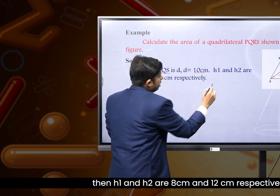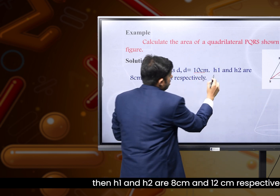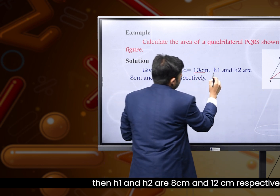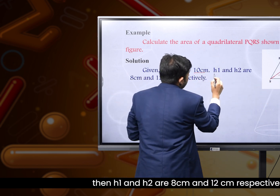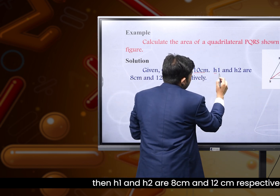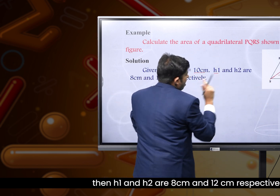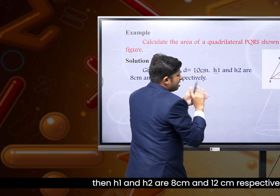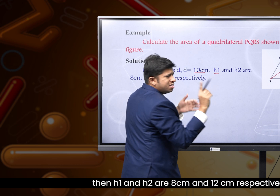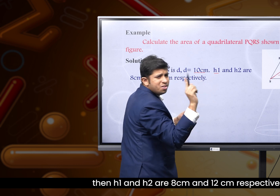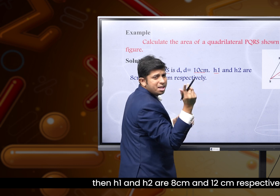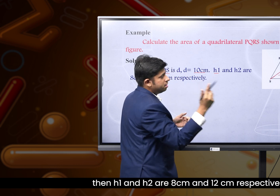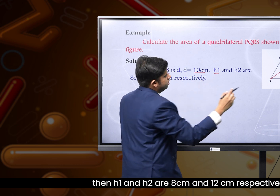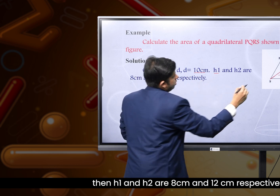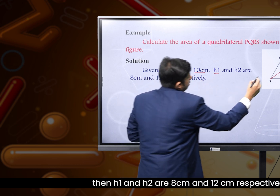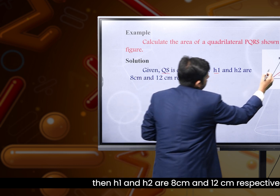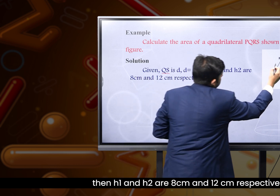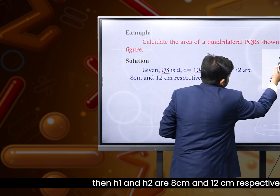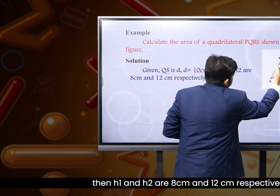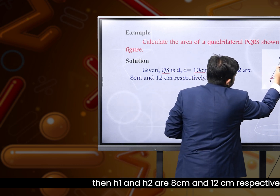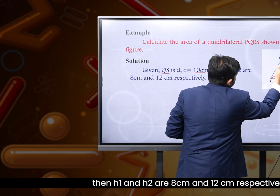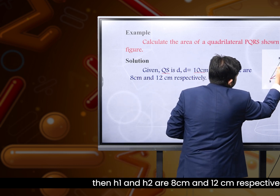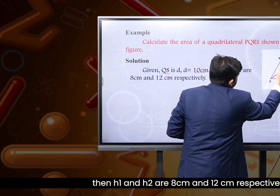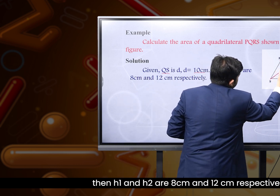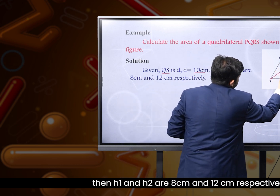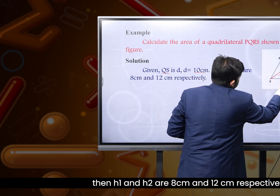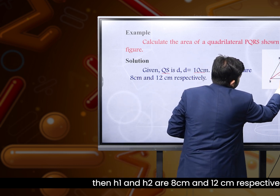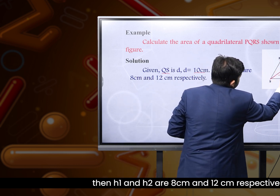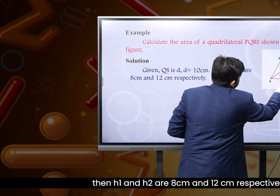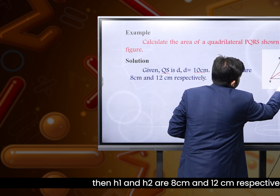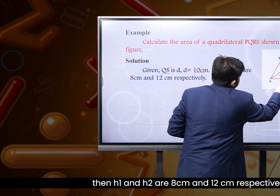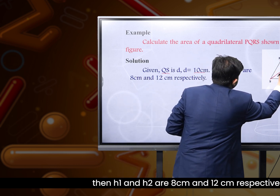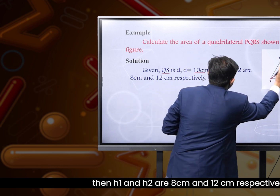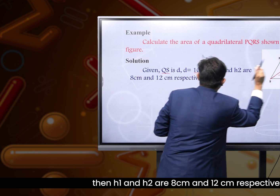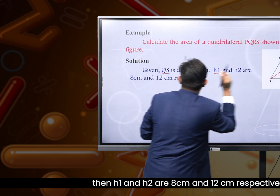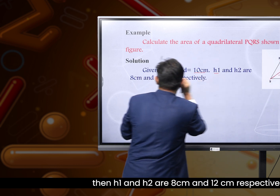Then H1 and H2 are 8 centimeter and 12 centimeter respectively.